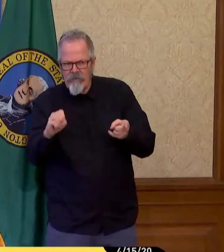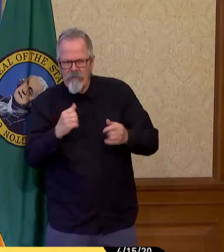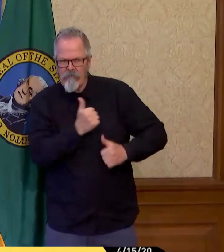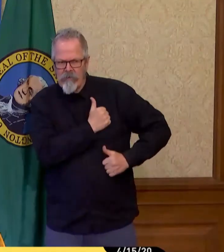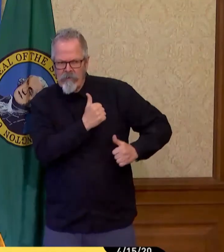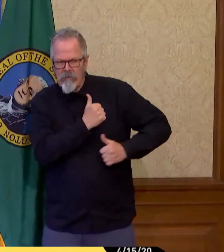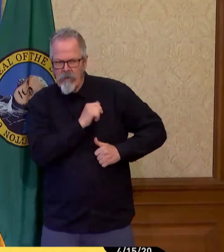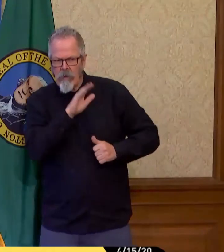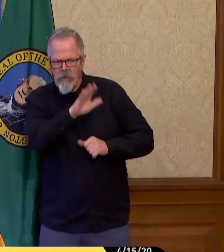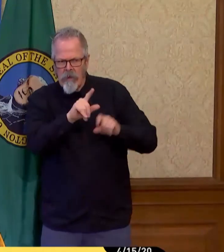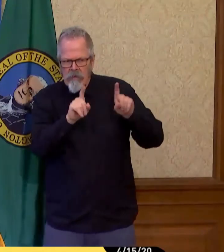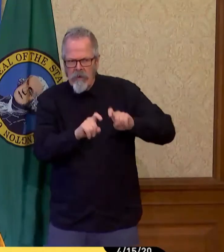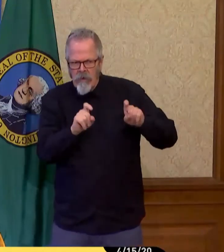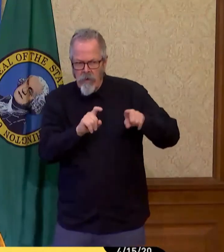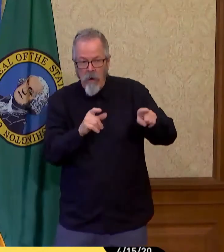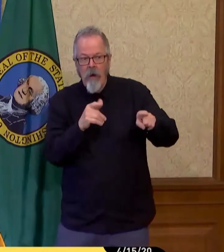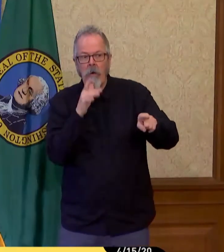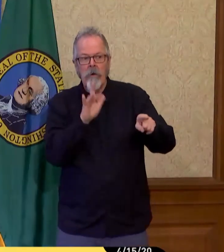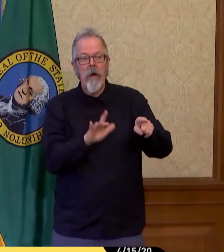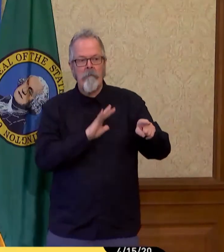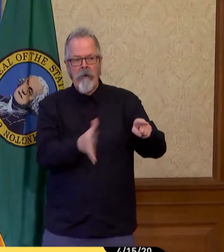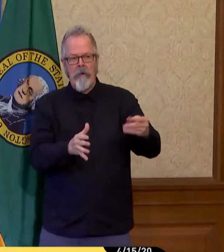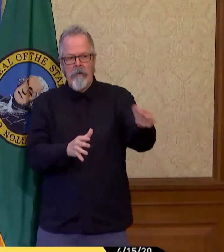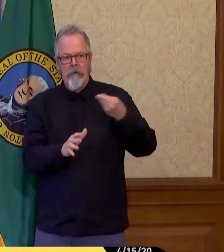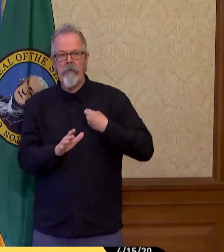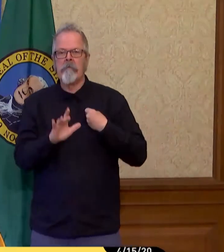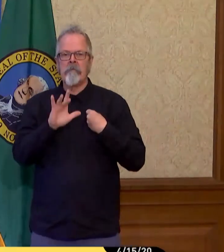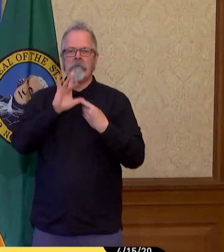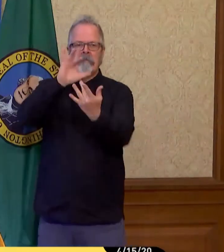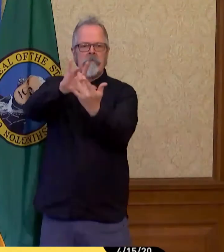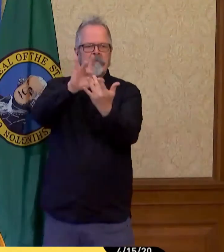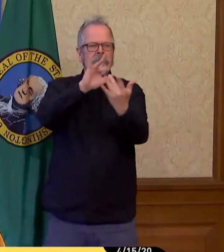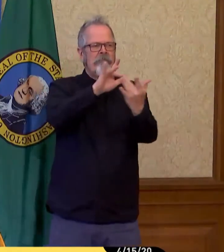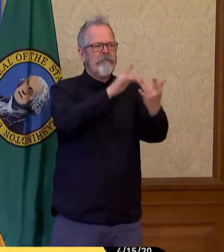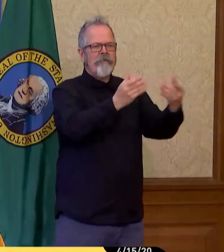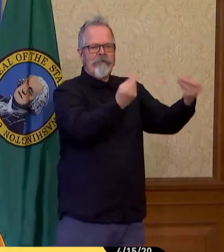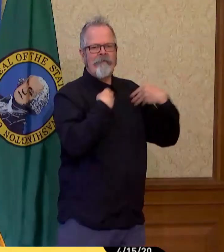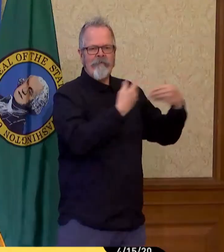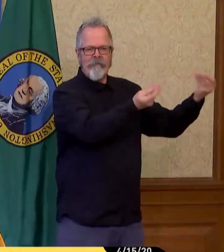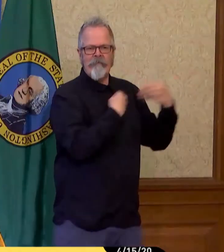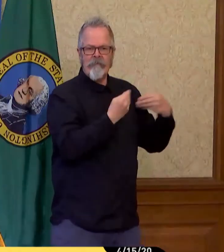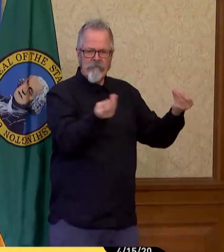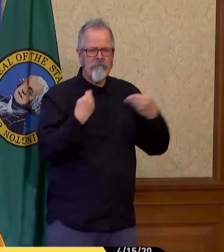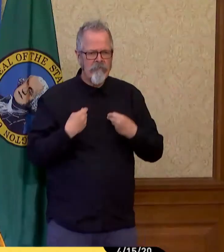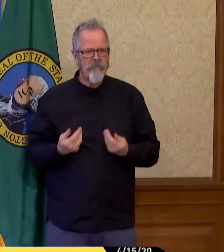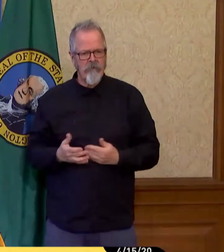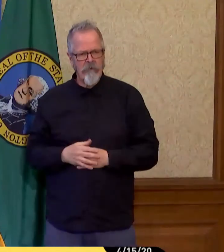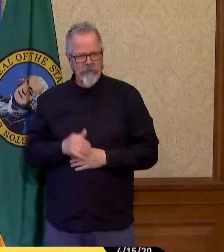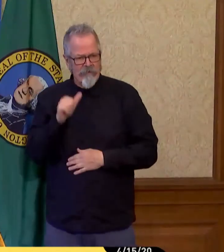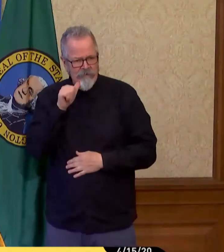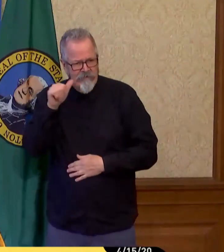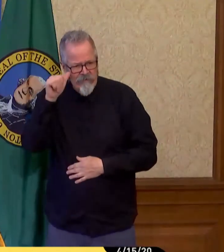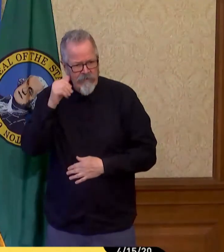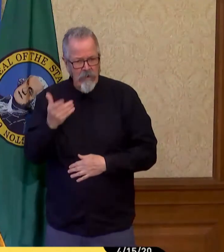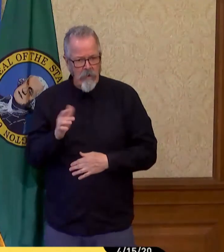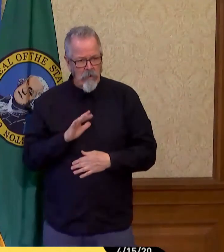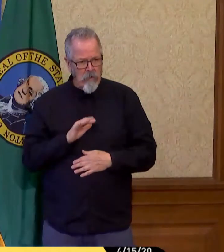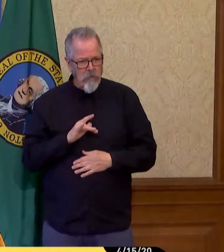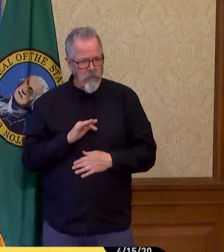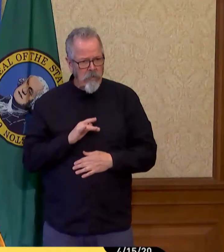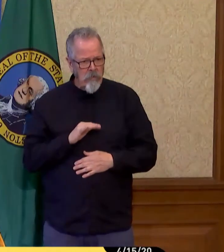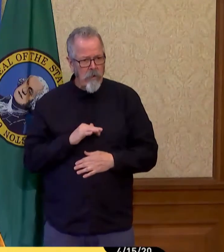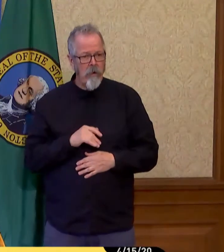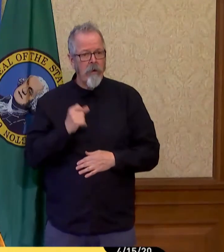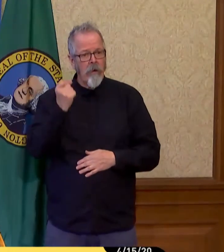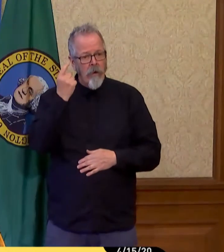such an enormous, well-developed supply chain that supply our defense needs. If they can now start making some of these other products,